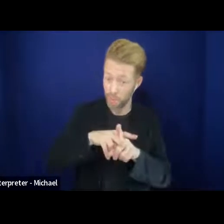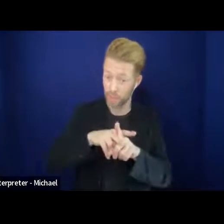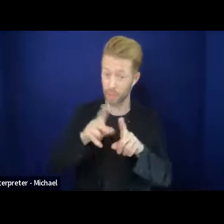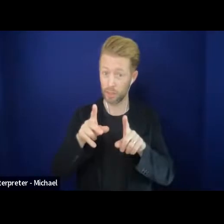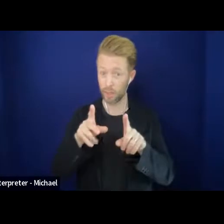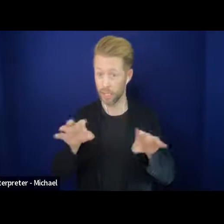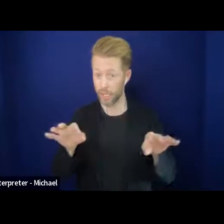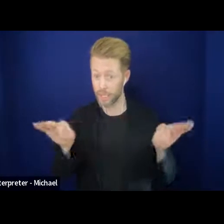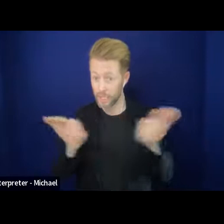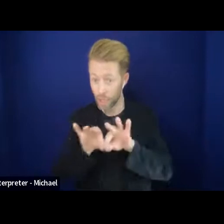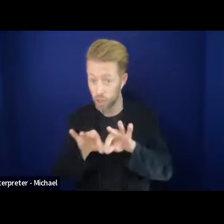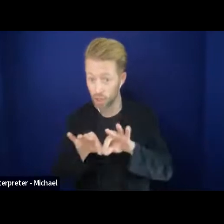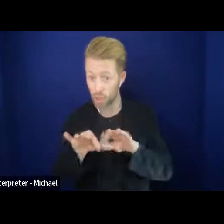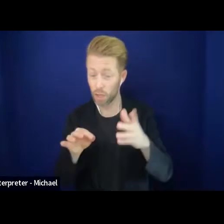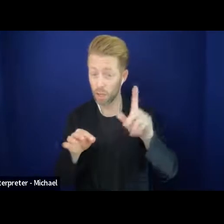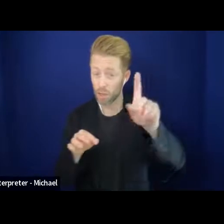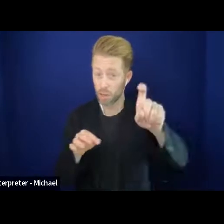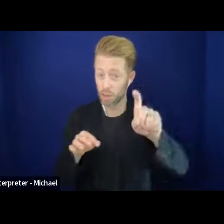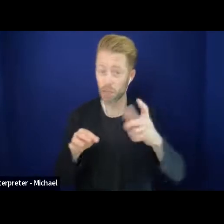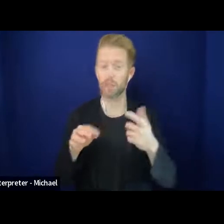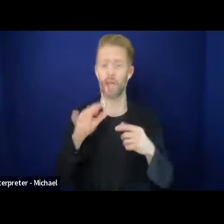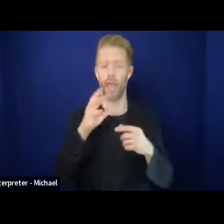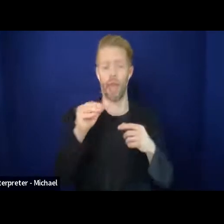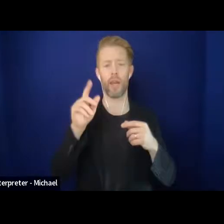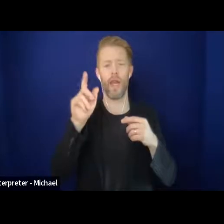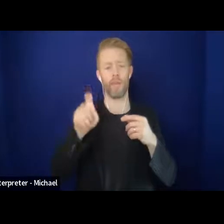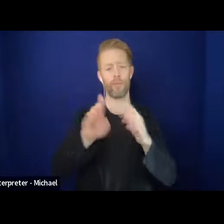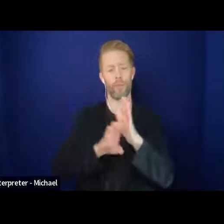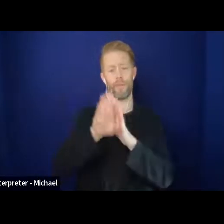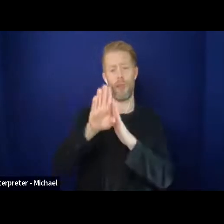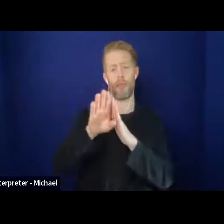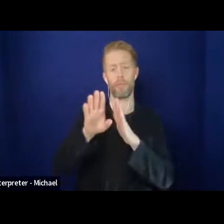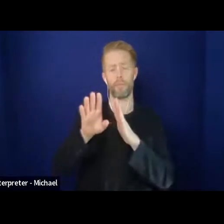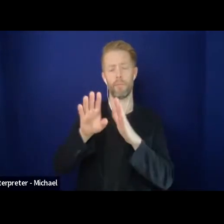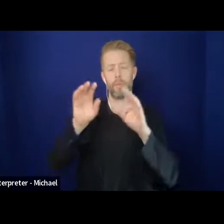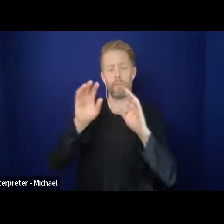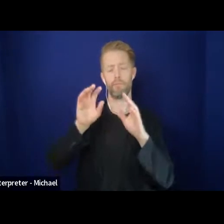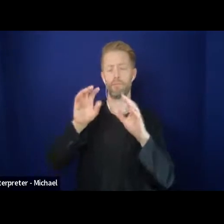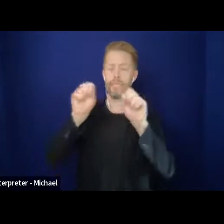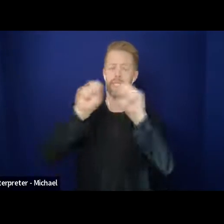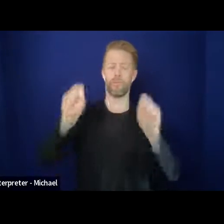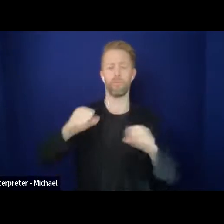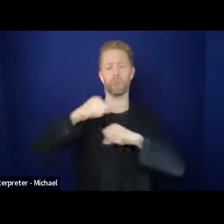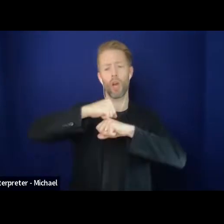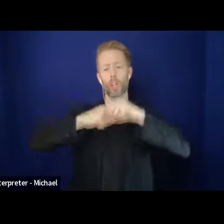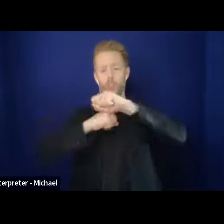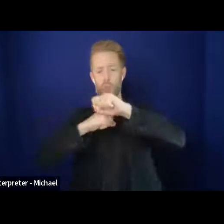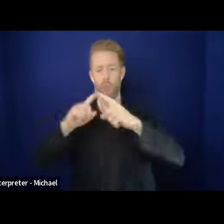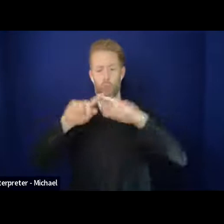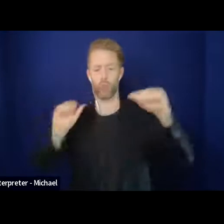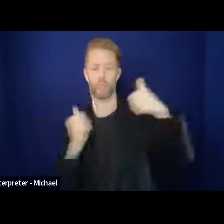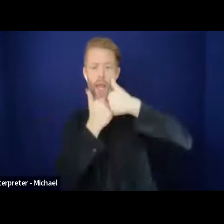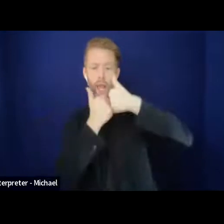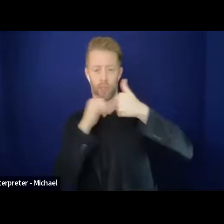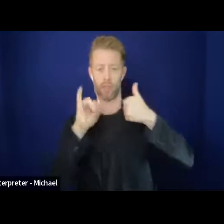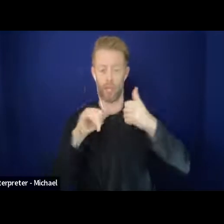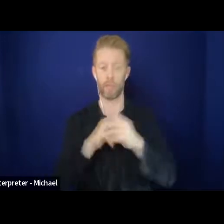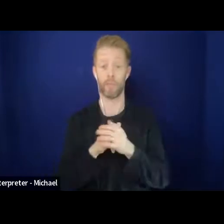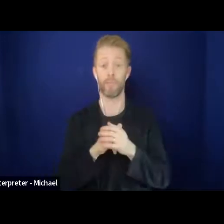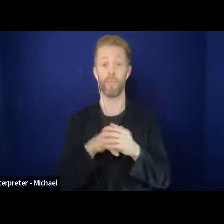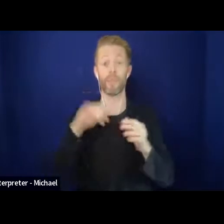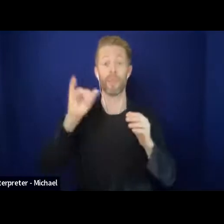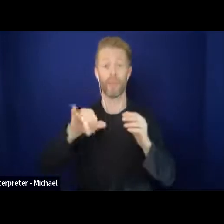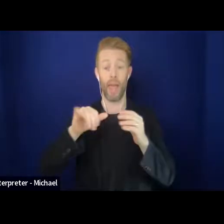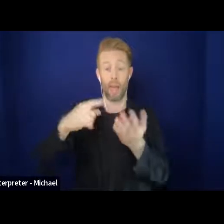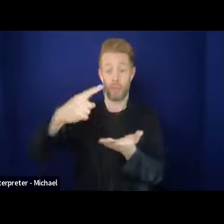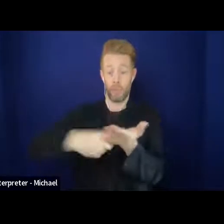mechanisms for questioning or challenging these criteria. In many cases, these inquiries can show that certain